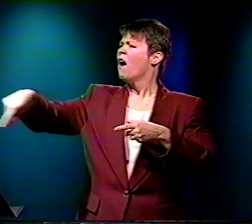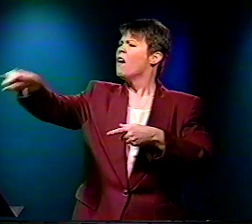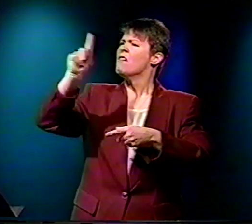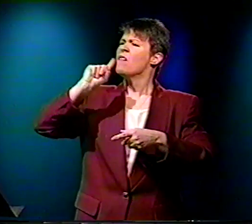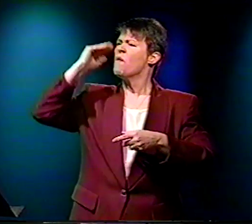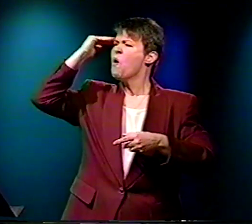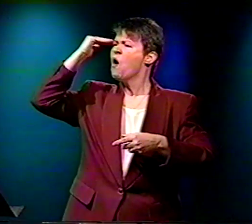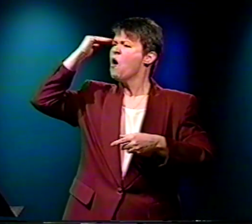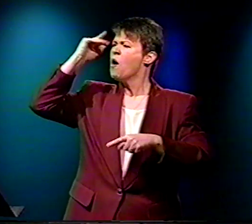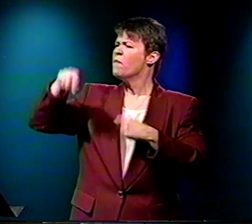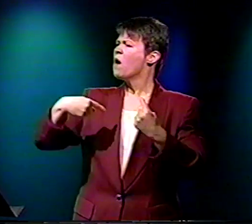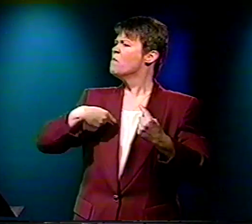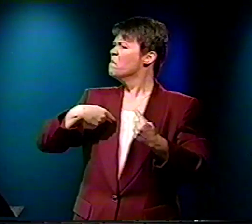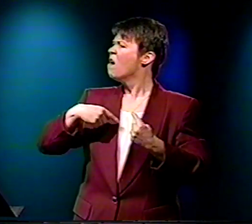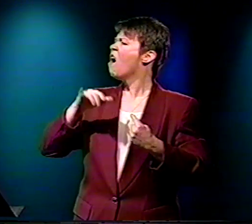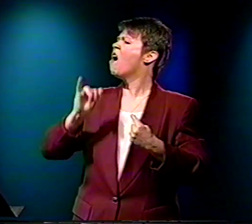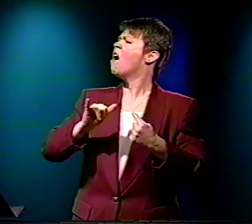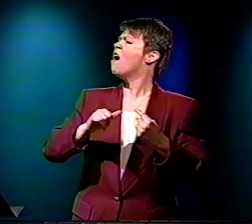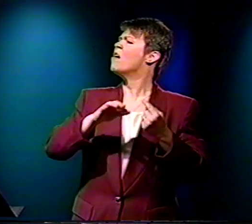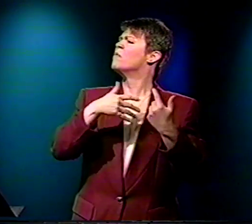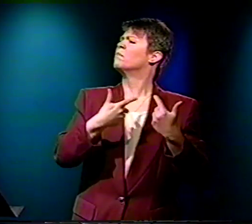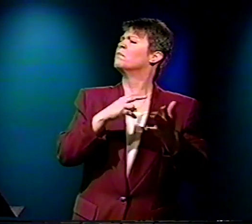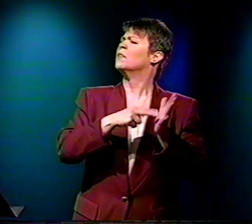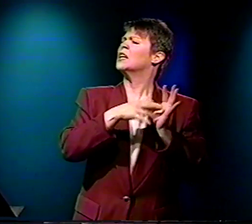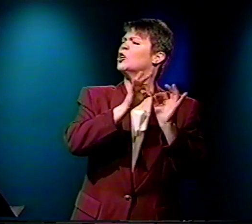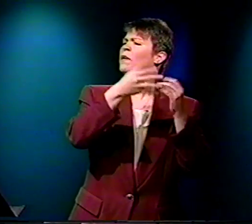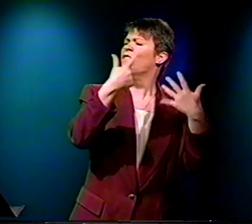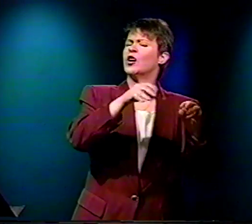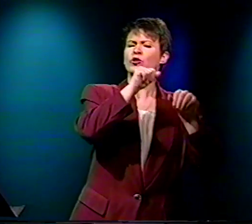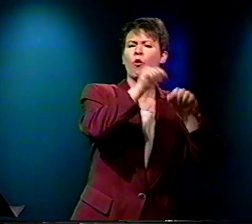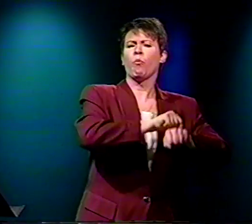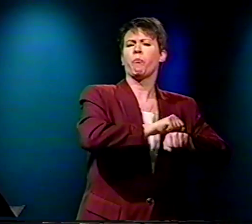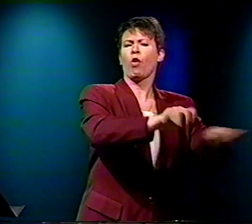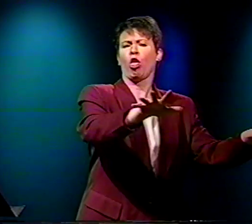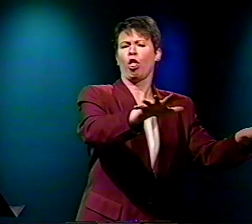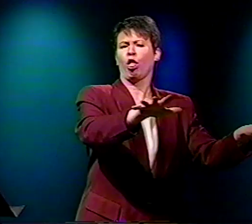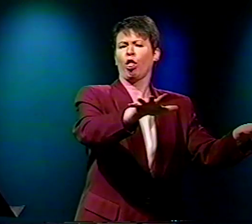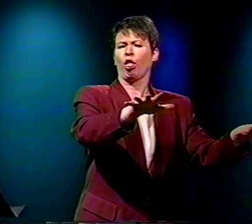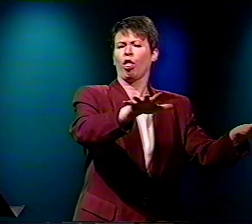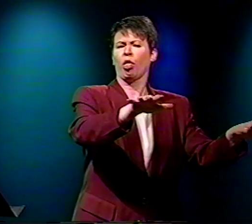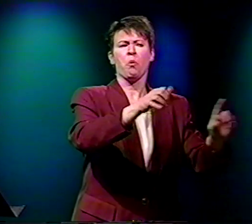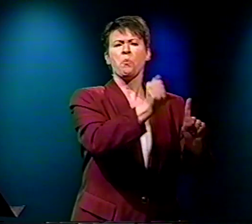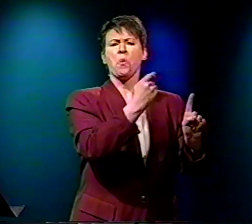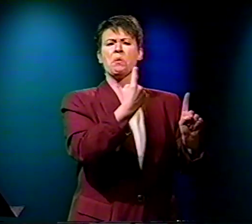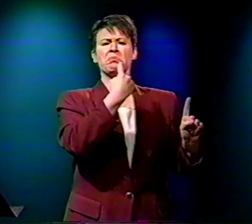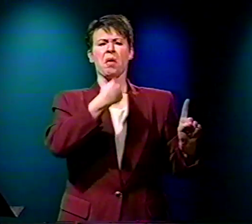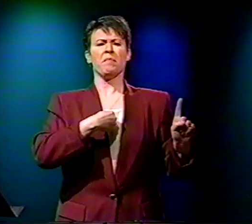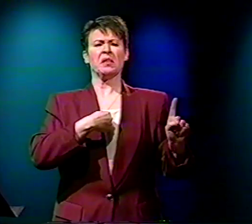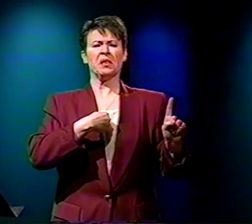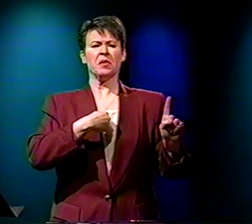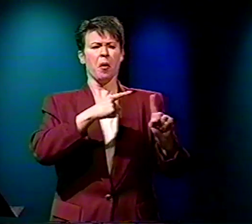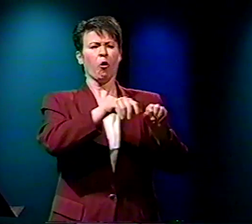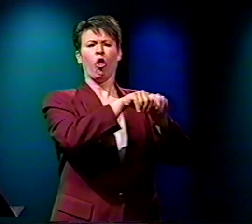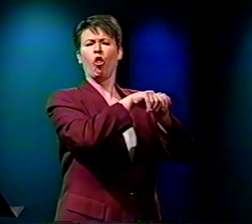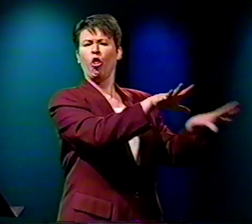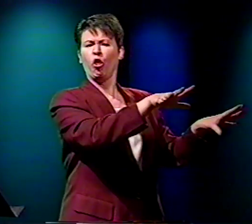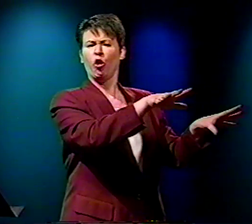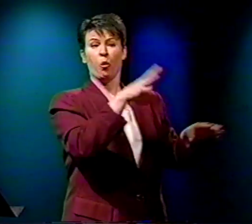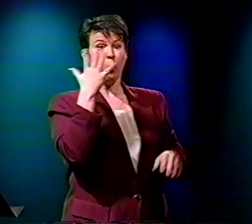it. Because, you know, deaf people know about me and they've heard about my situation, so interpreters must have told, but yet they won't tell me